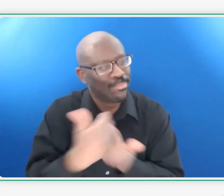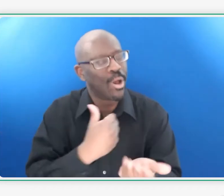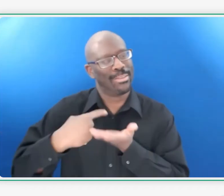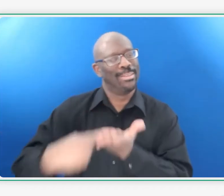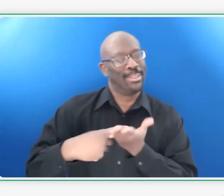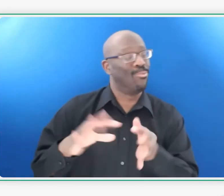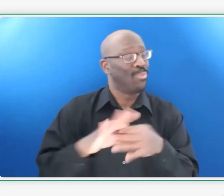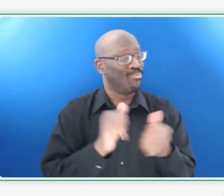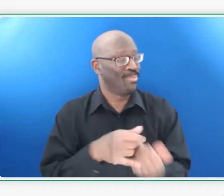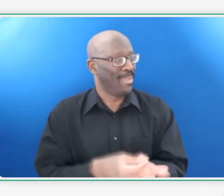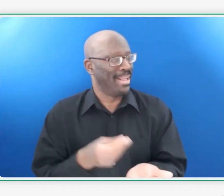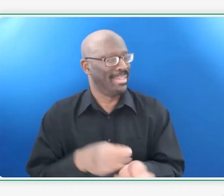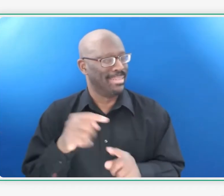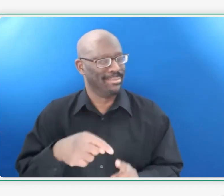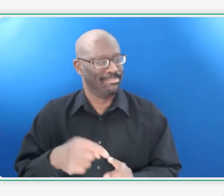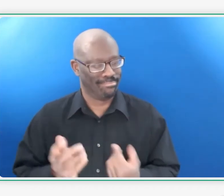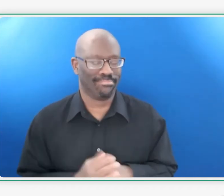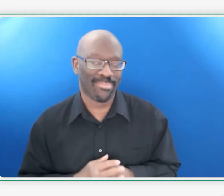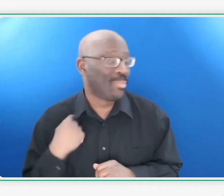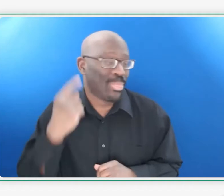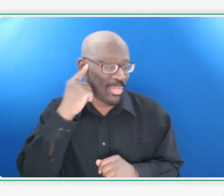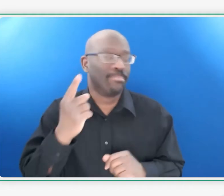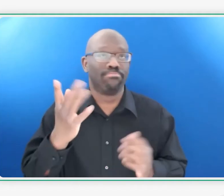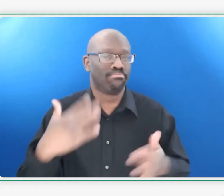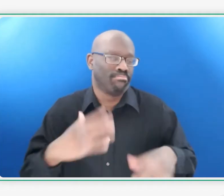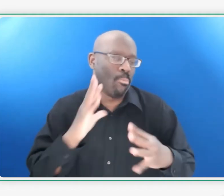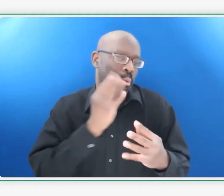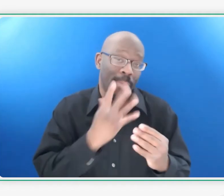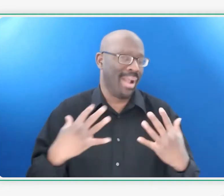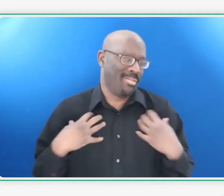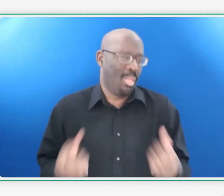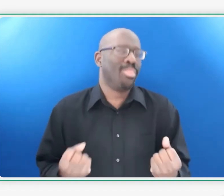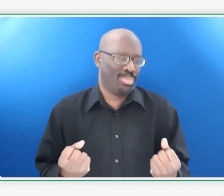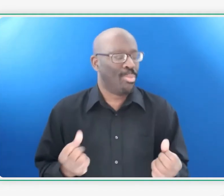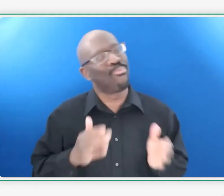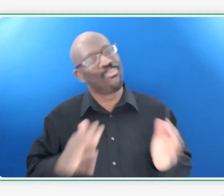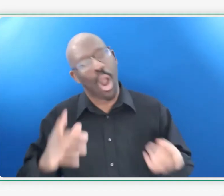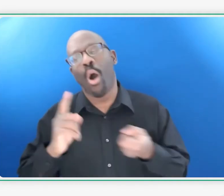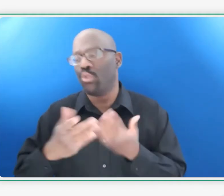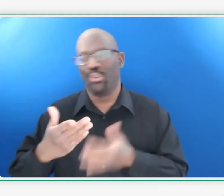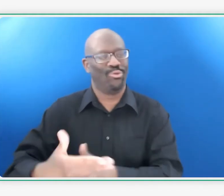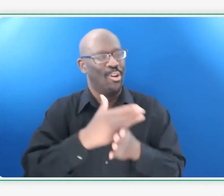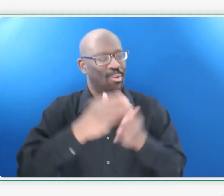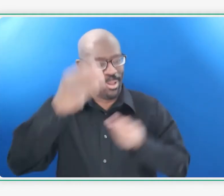So it's important to have that transparency and have those discussions with finances.